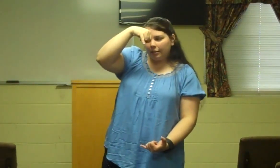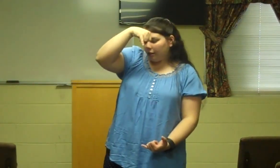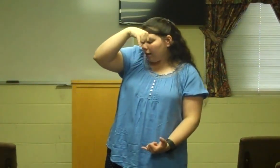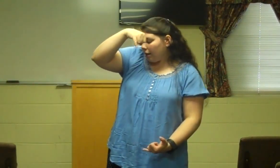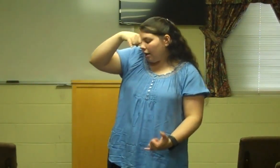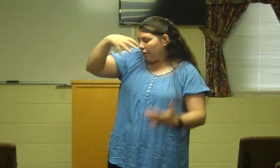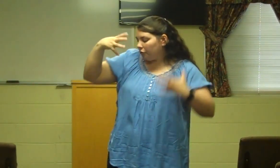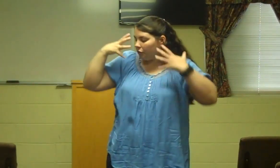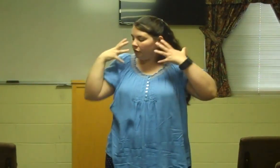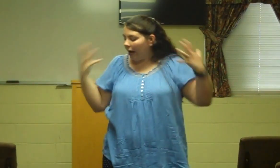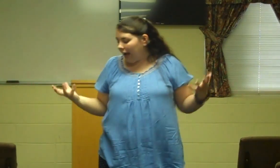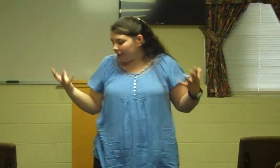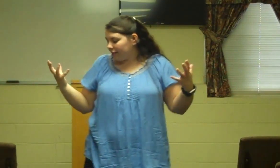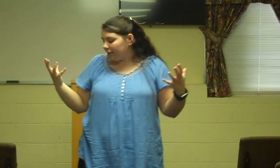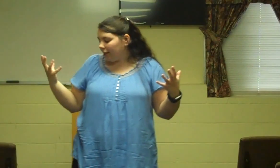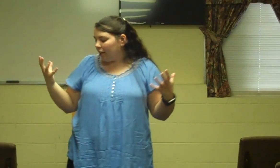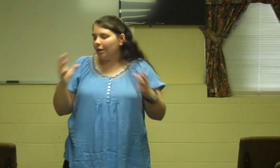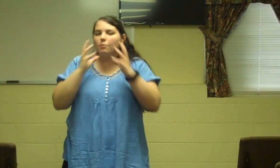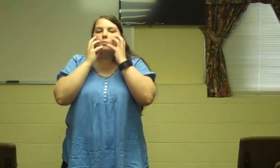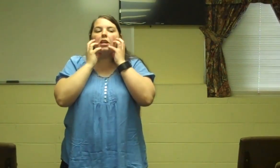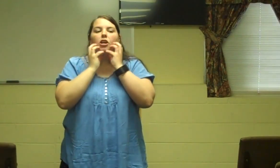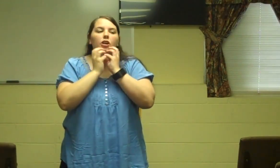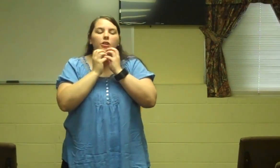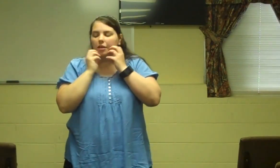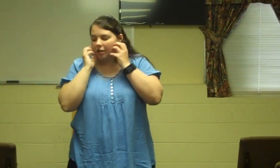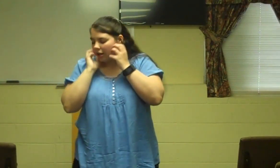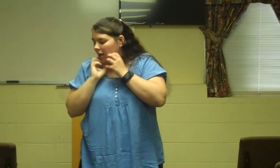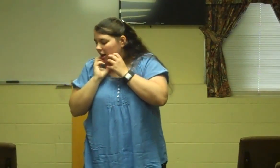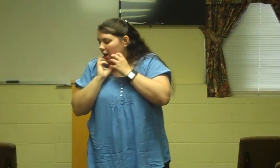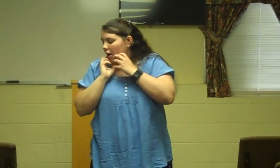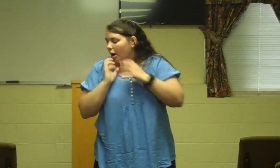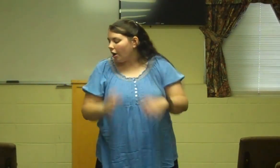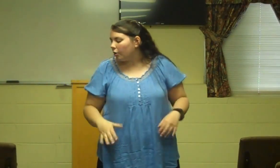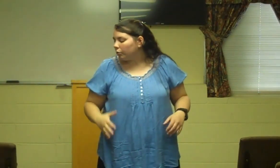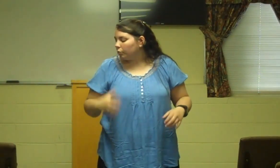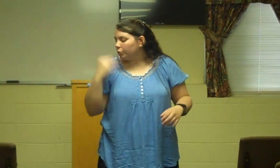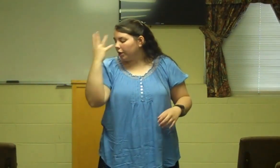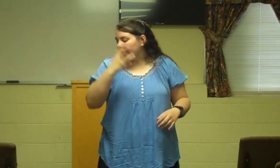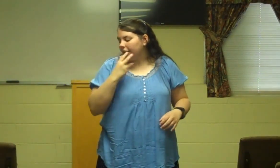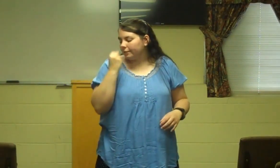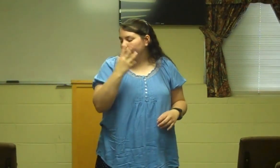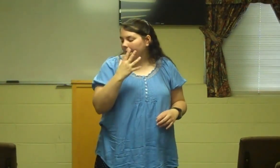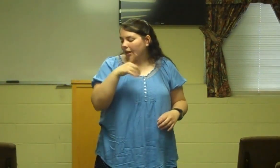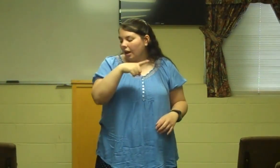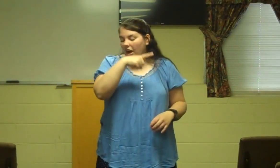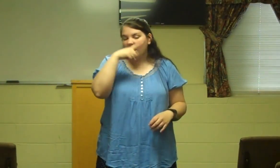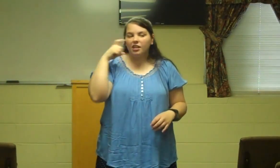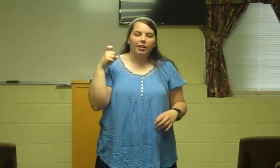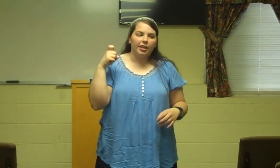thin, fat, beard, pretty, ugly,